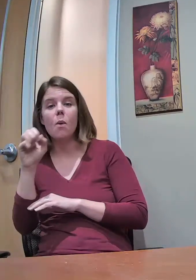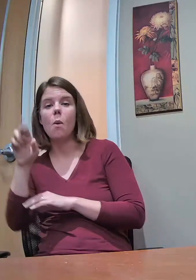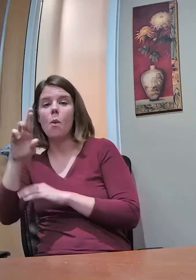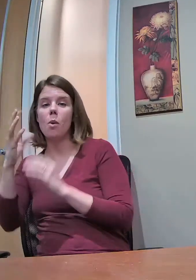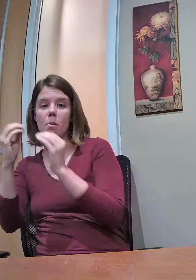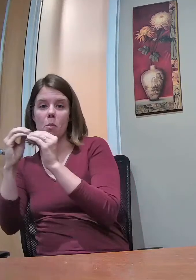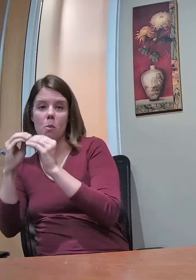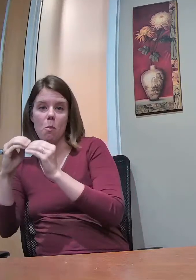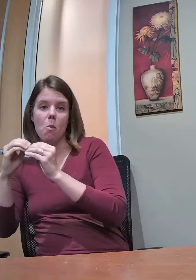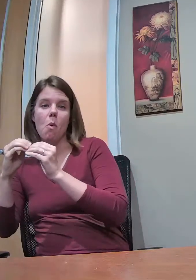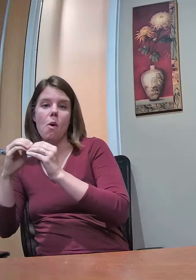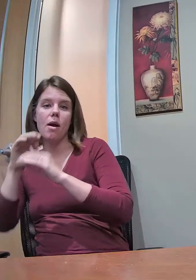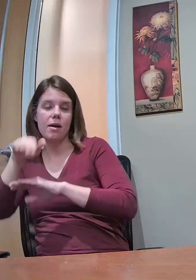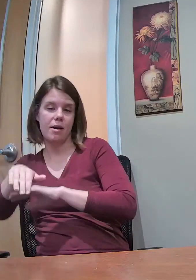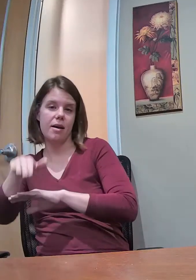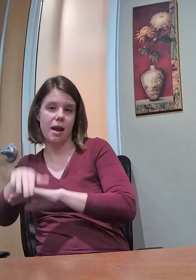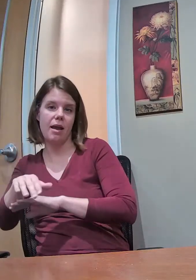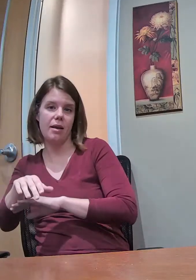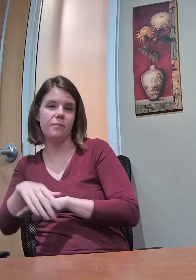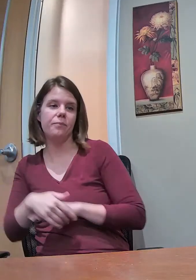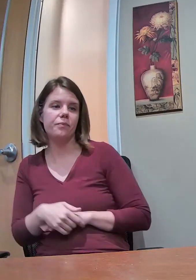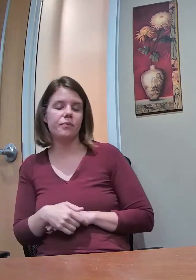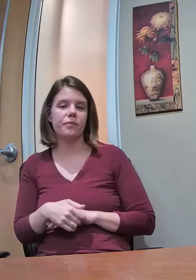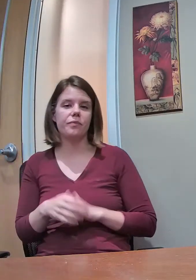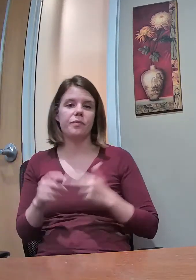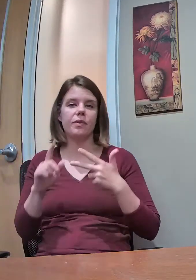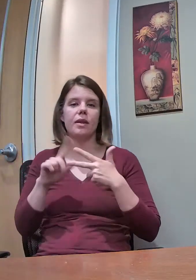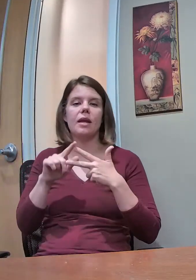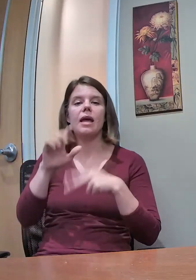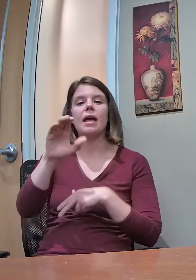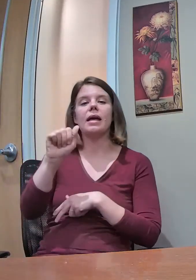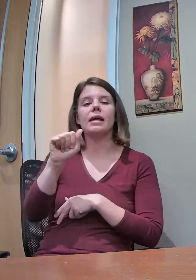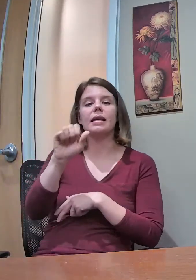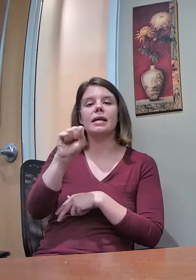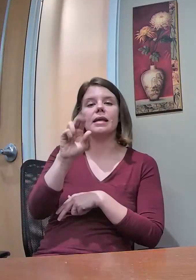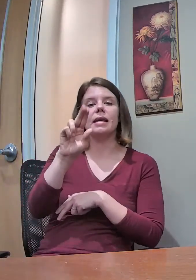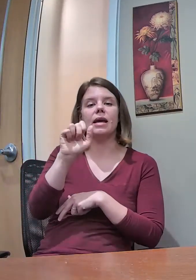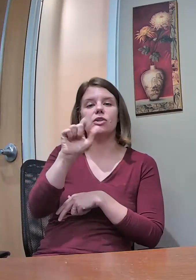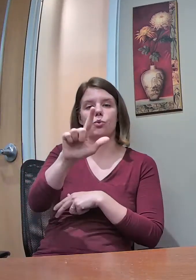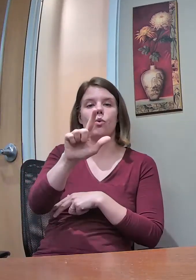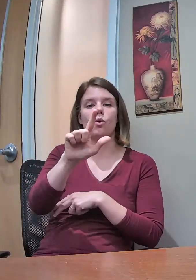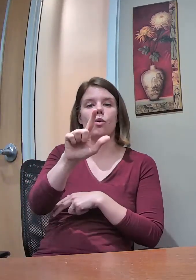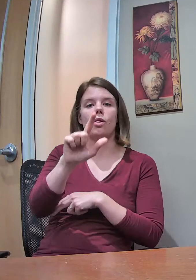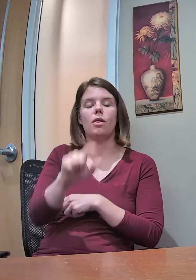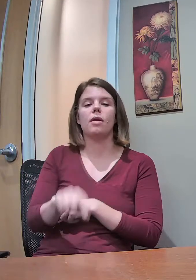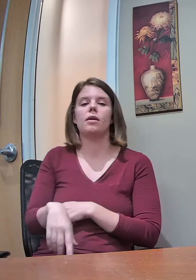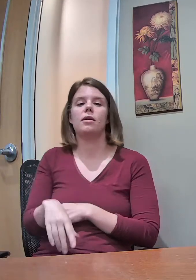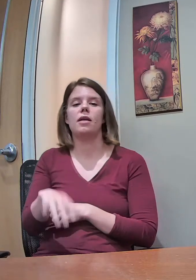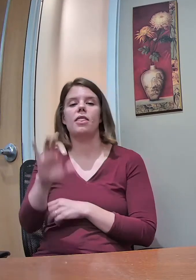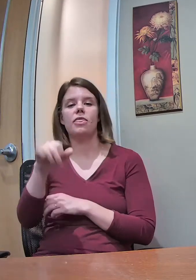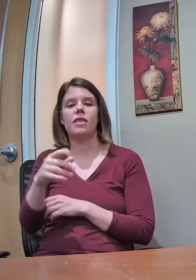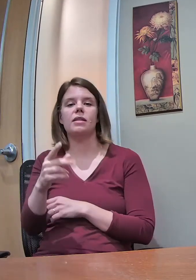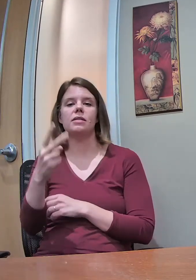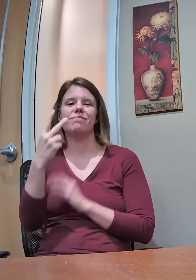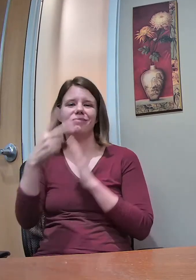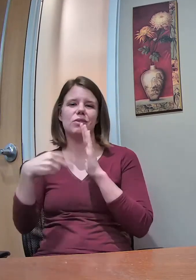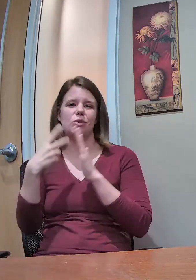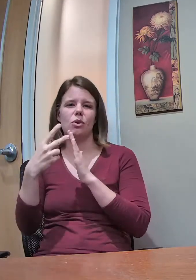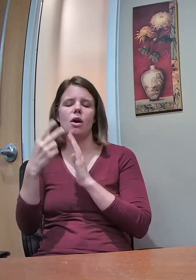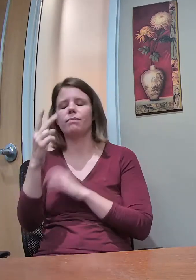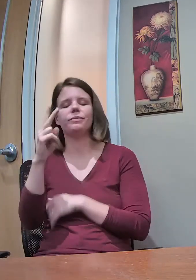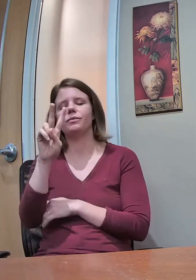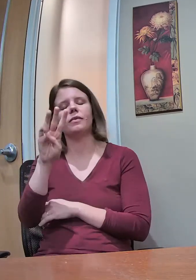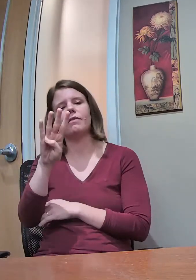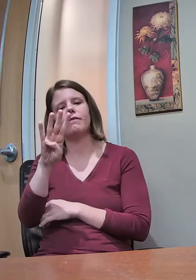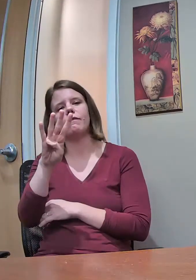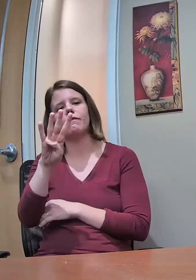reasons. A casual absence must not exceed 48 hours. Vacation absences must